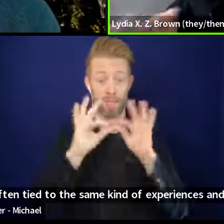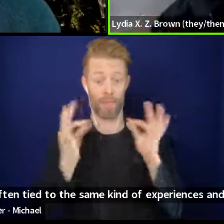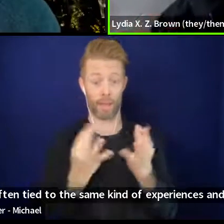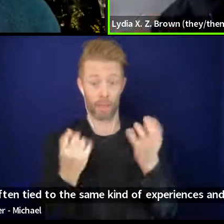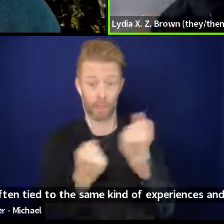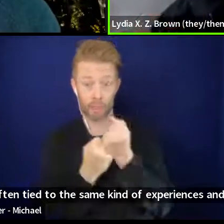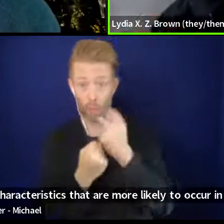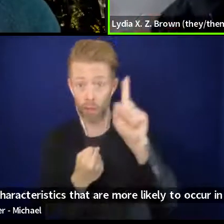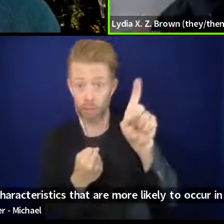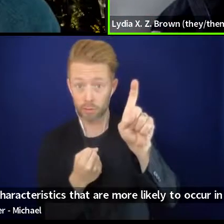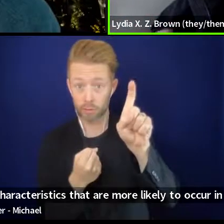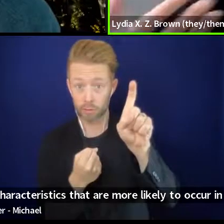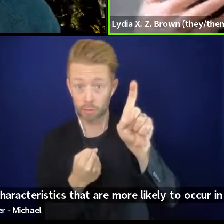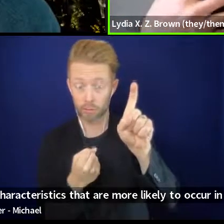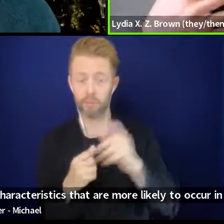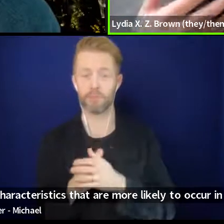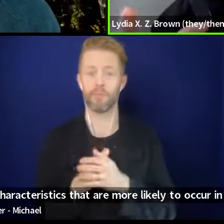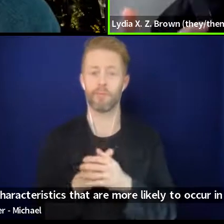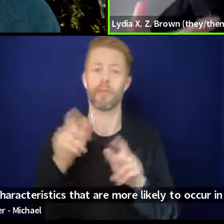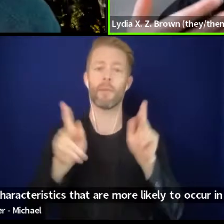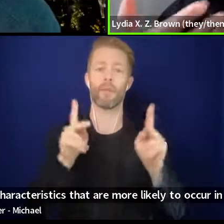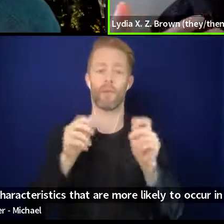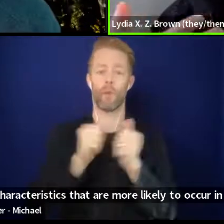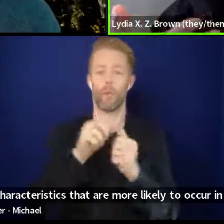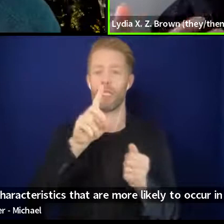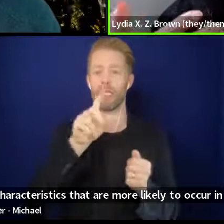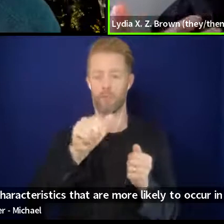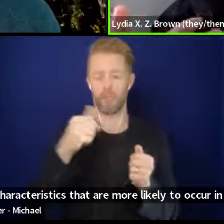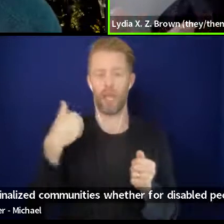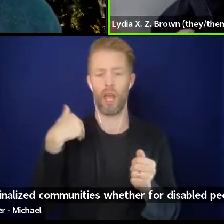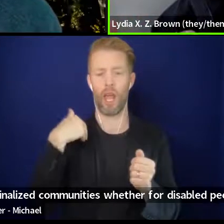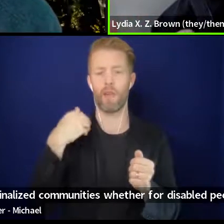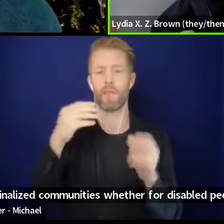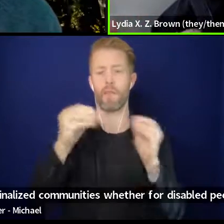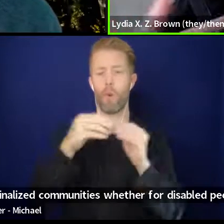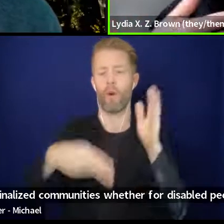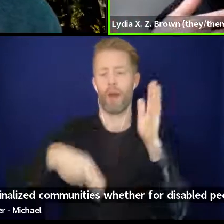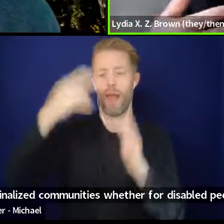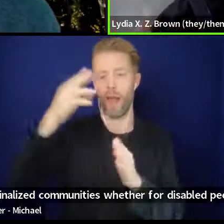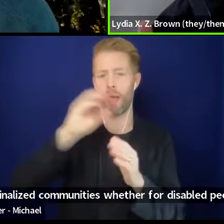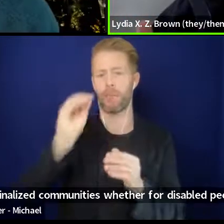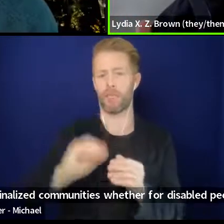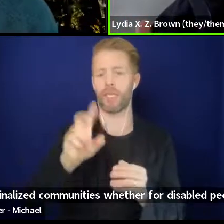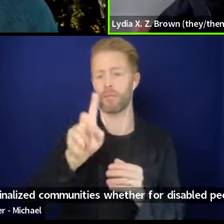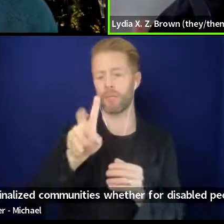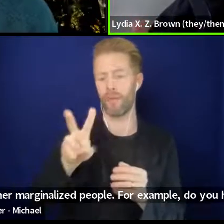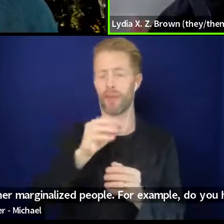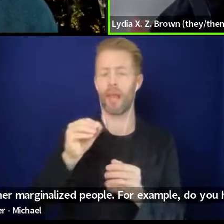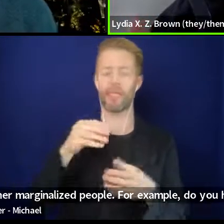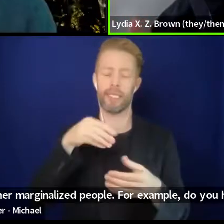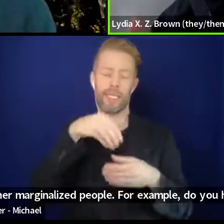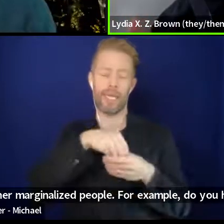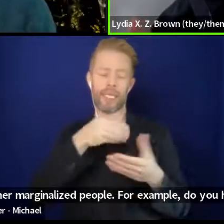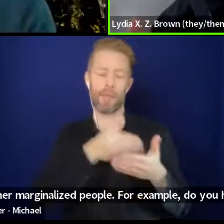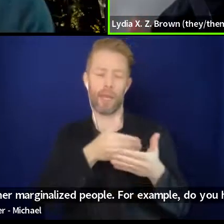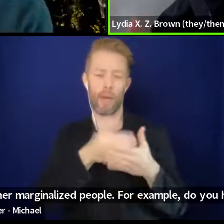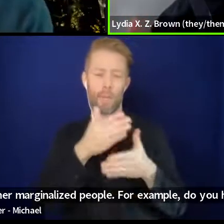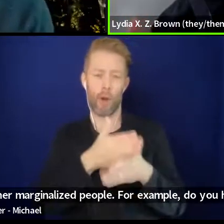with disabilities face higher rates of domestic violence and intimate partner violence. Many disabled people come